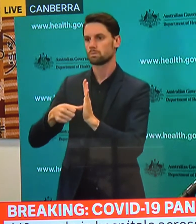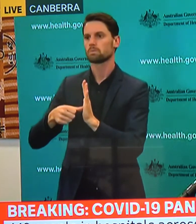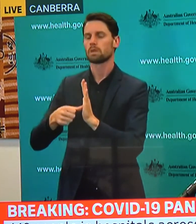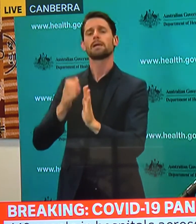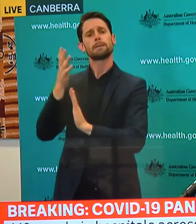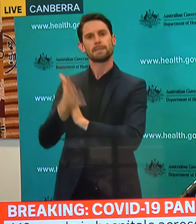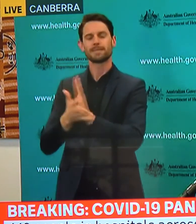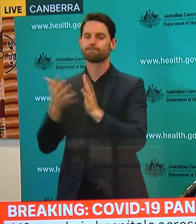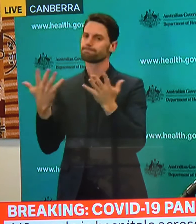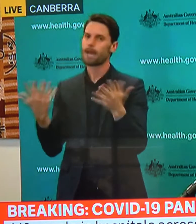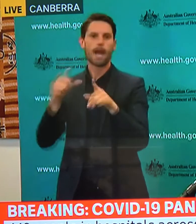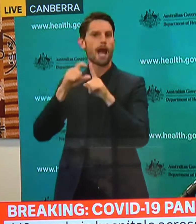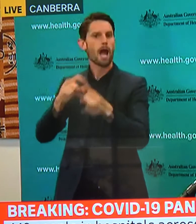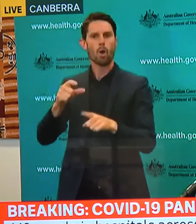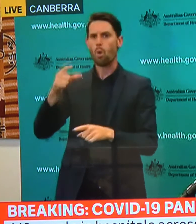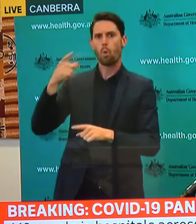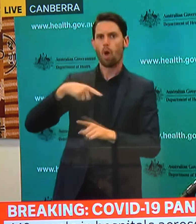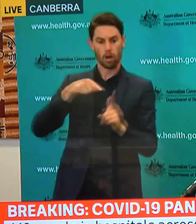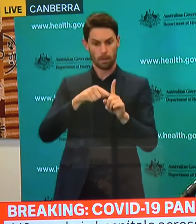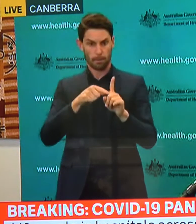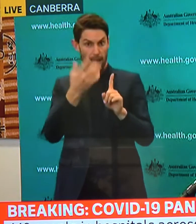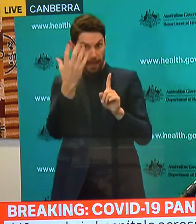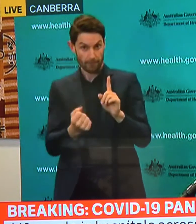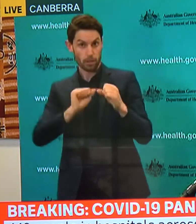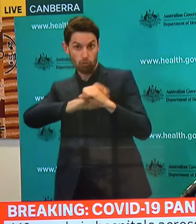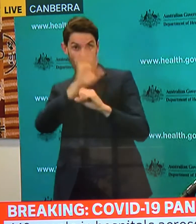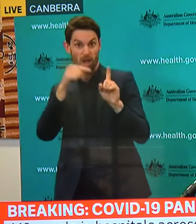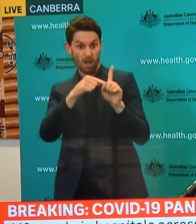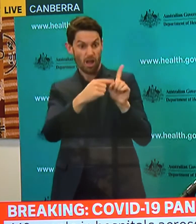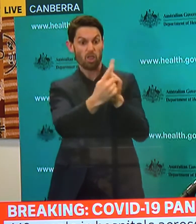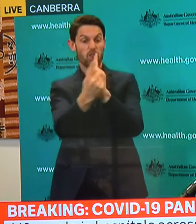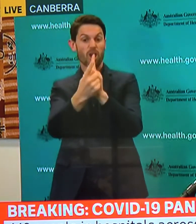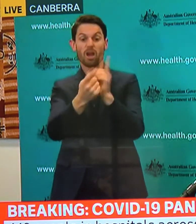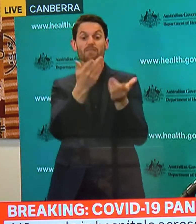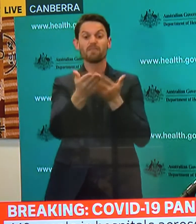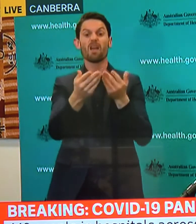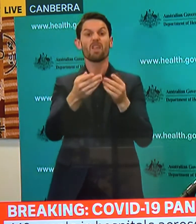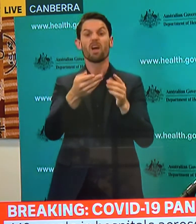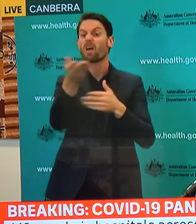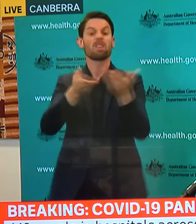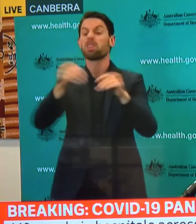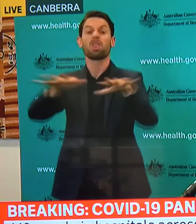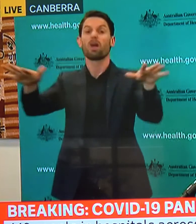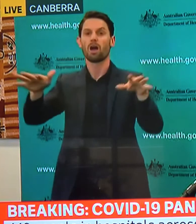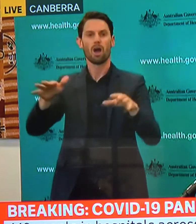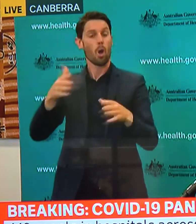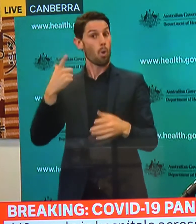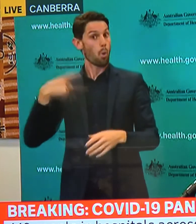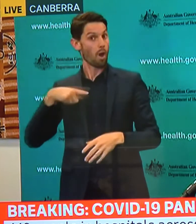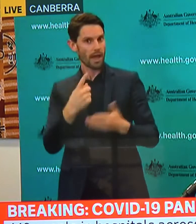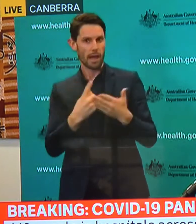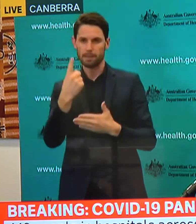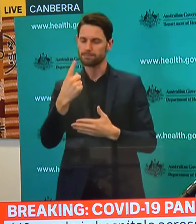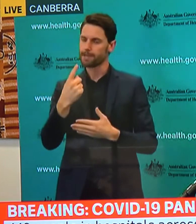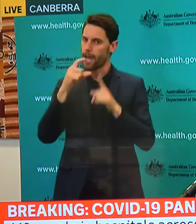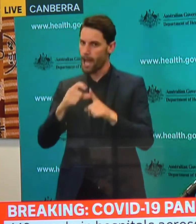of why local transmission may have started. The other one I'd say is that a lot of people coming back from overseas into